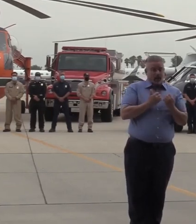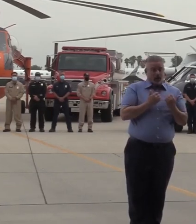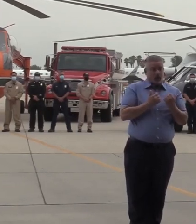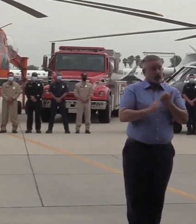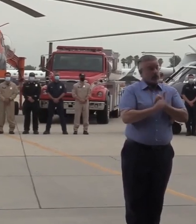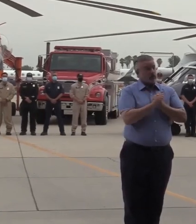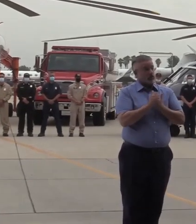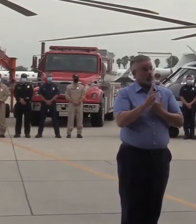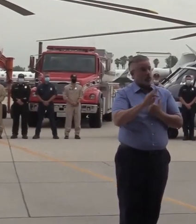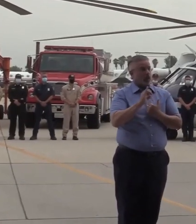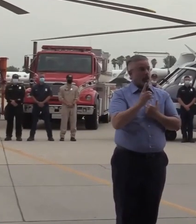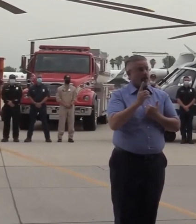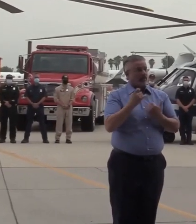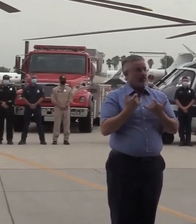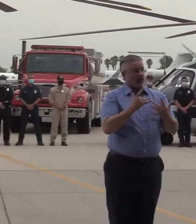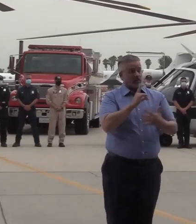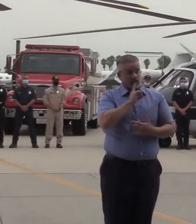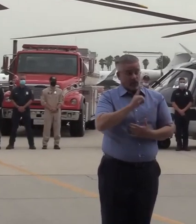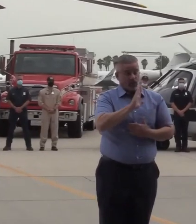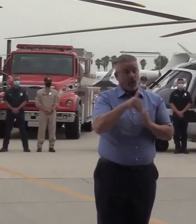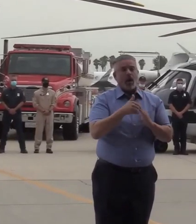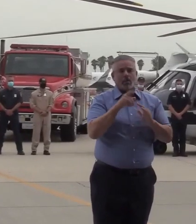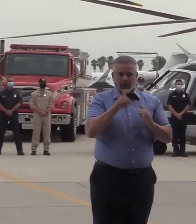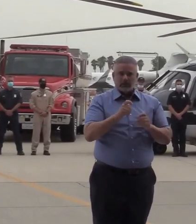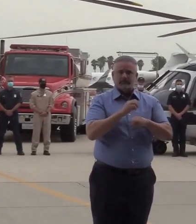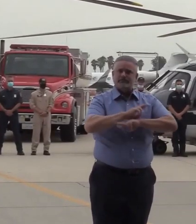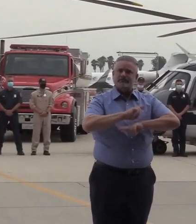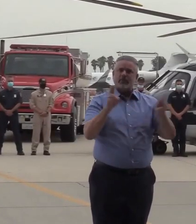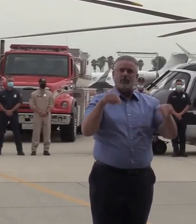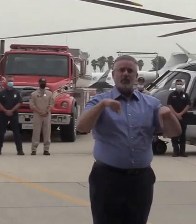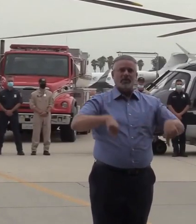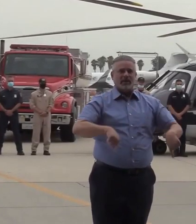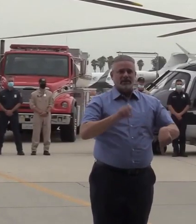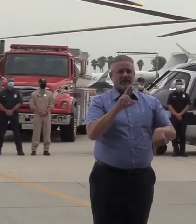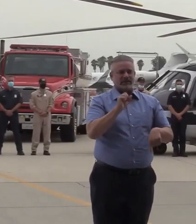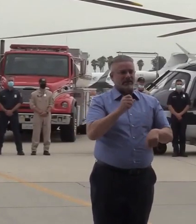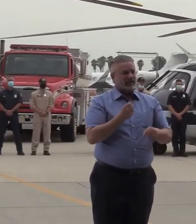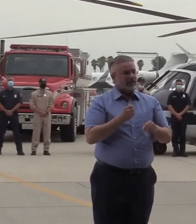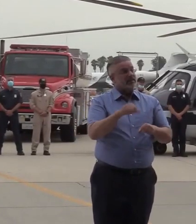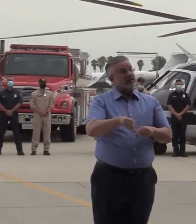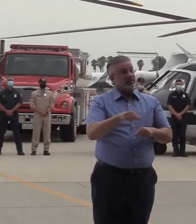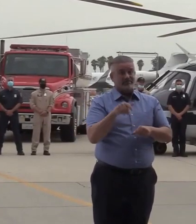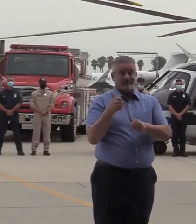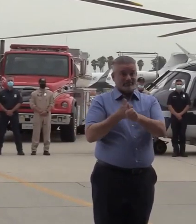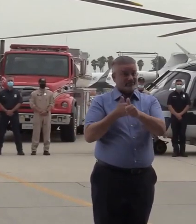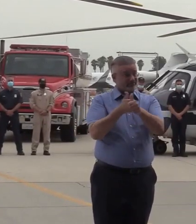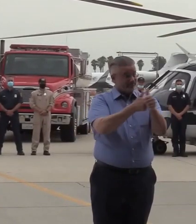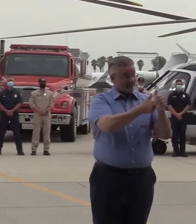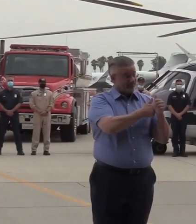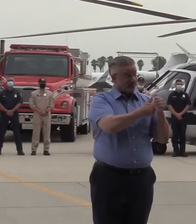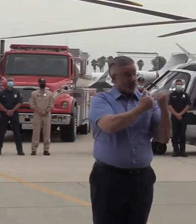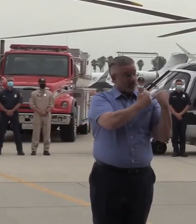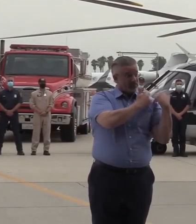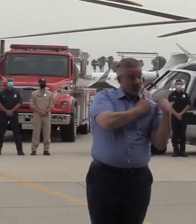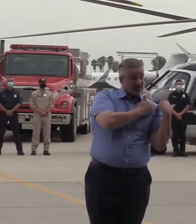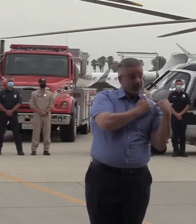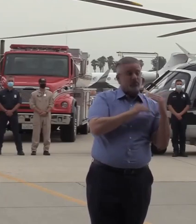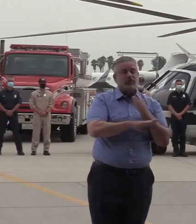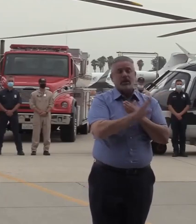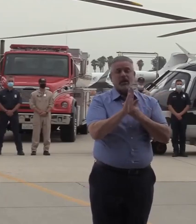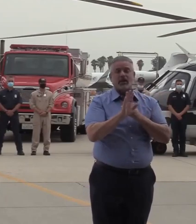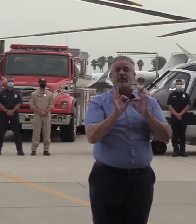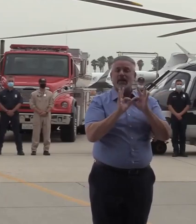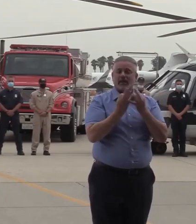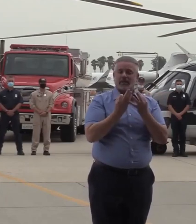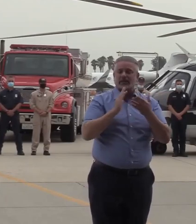wildfires are, which is why we all need to be prepared during this fire season and each play a role in protecting our families and our